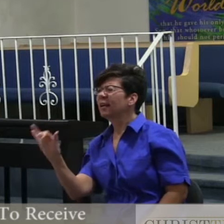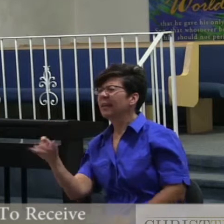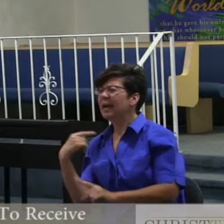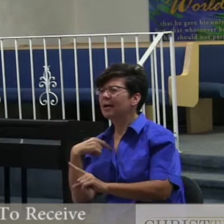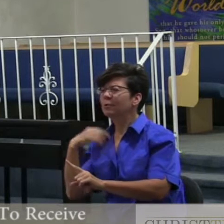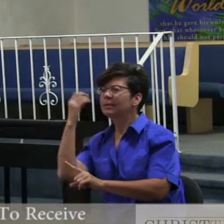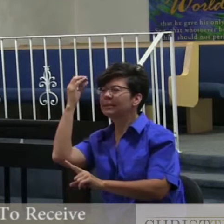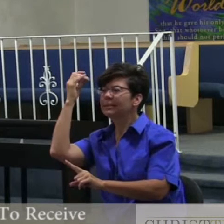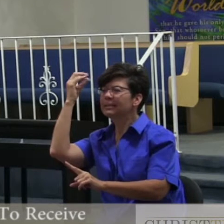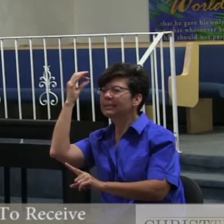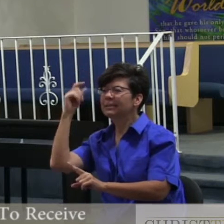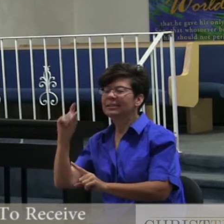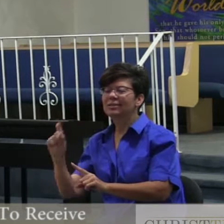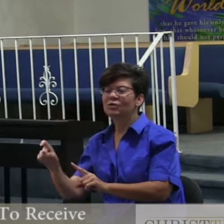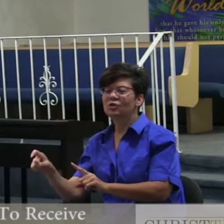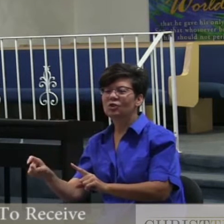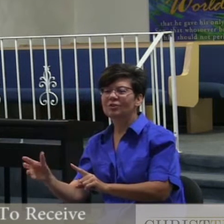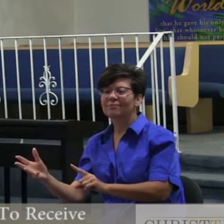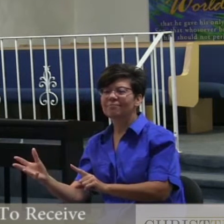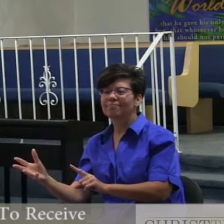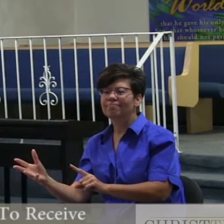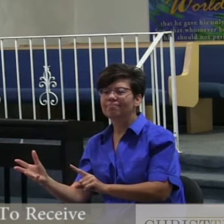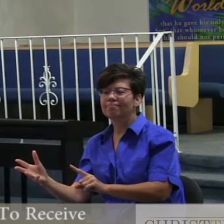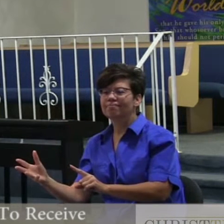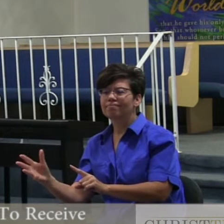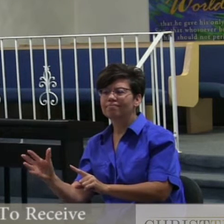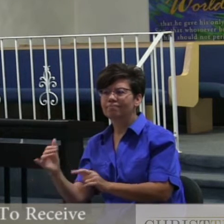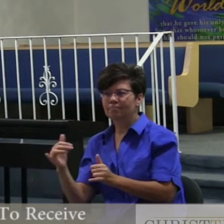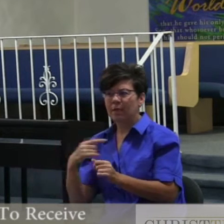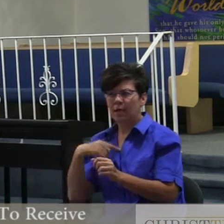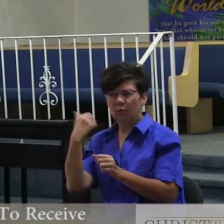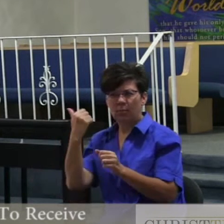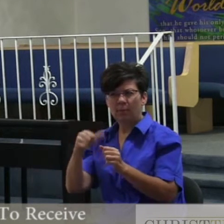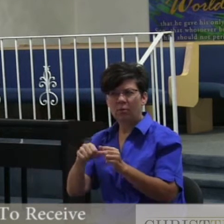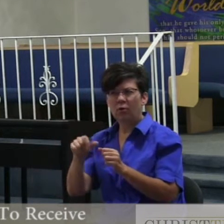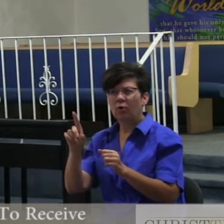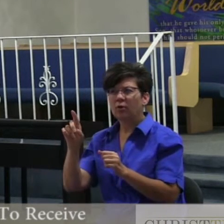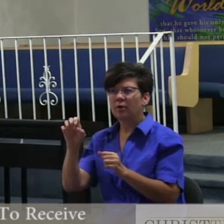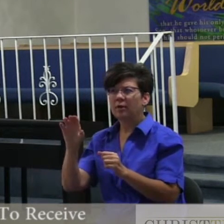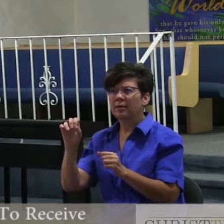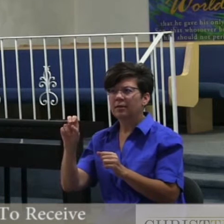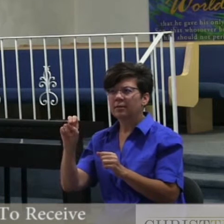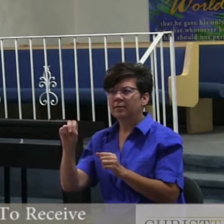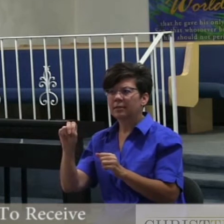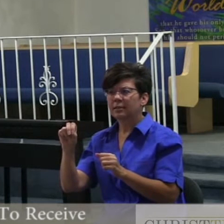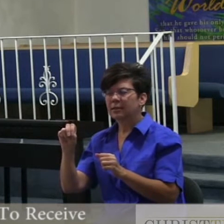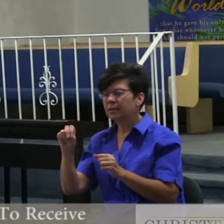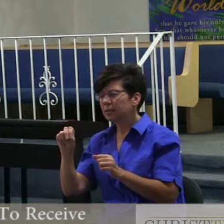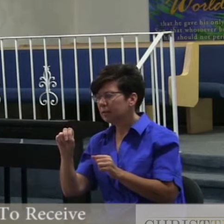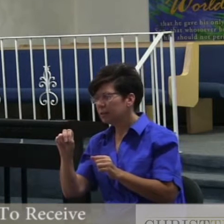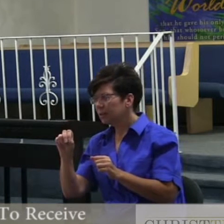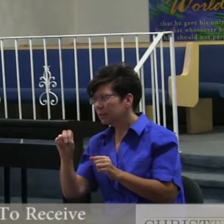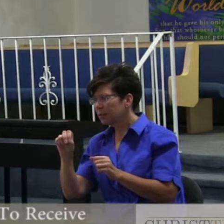about that. Now, I remember Deacon Minon Bass.